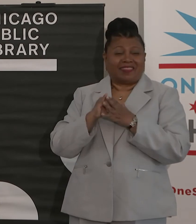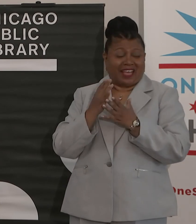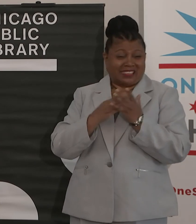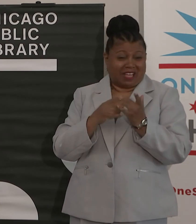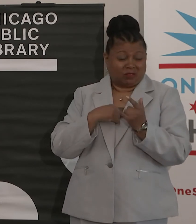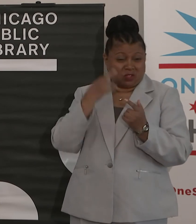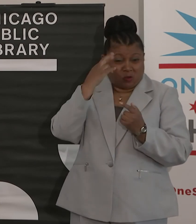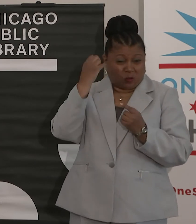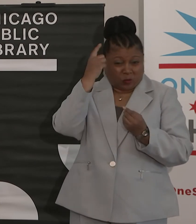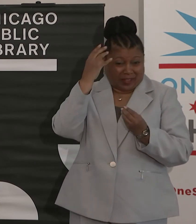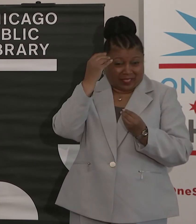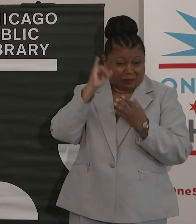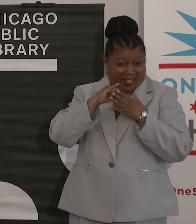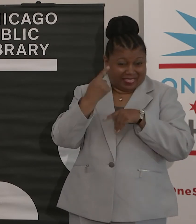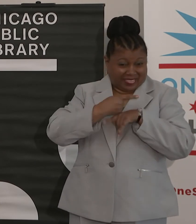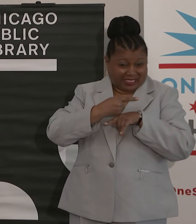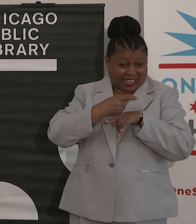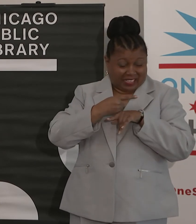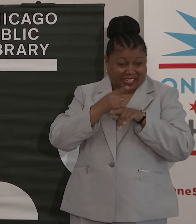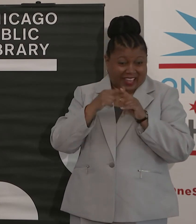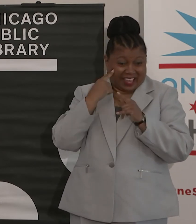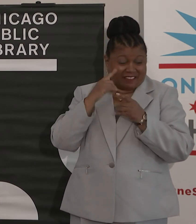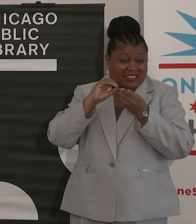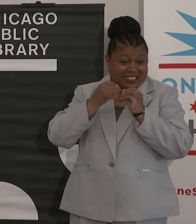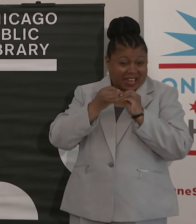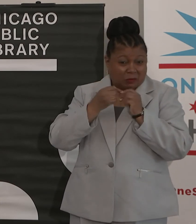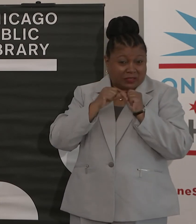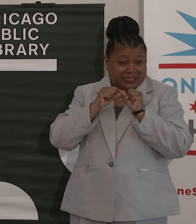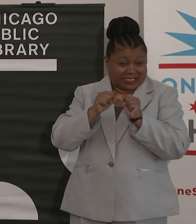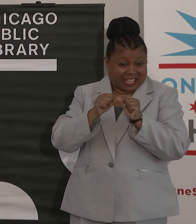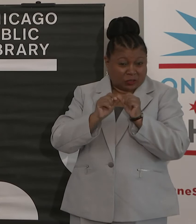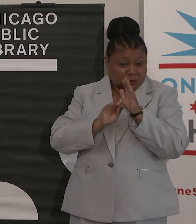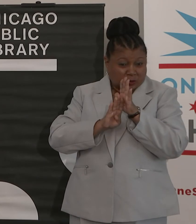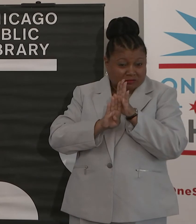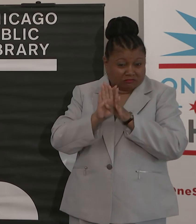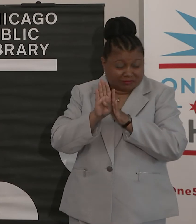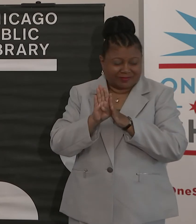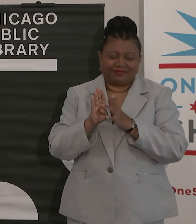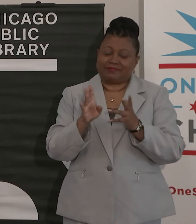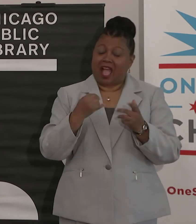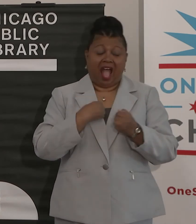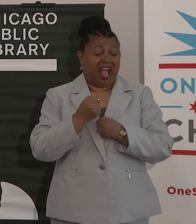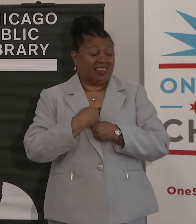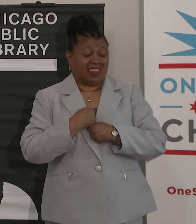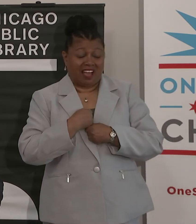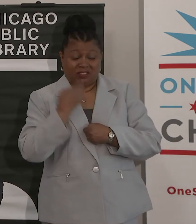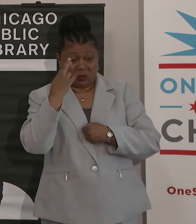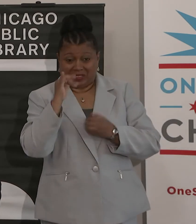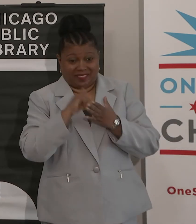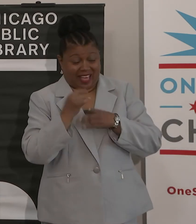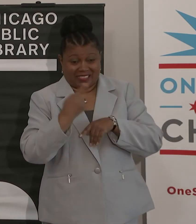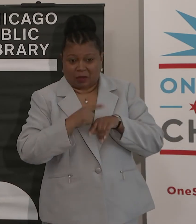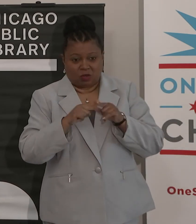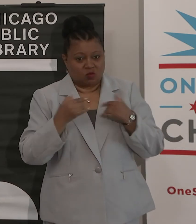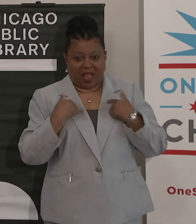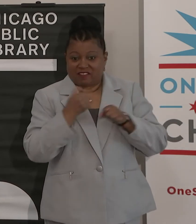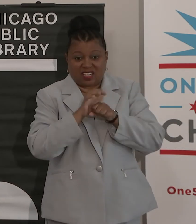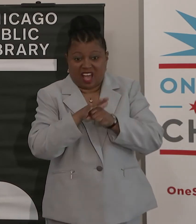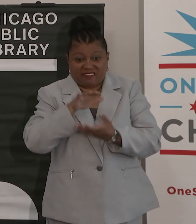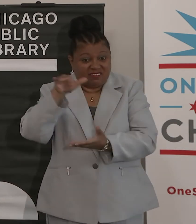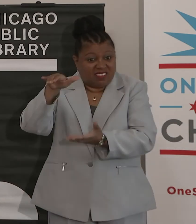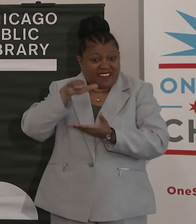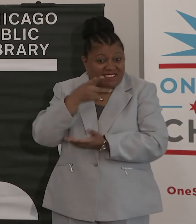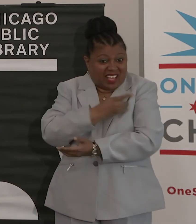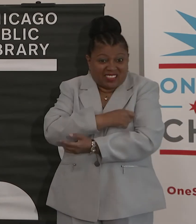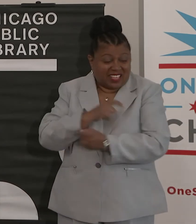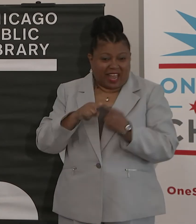something you would reconsider, that date, if the numbers continue to tick upwards? Look, I'd love to reconsider that date, but we don't have enough vaccine.